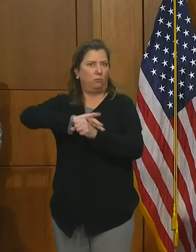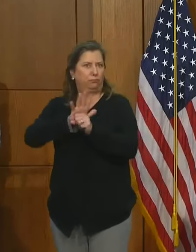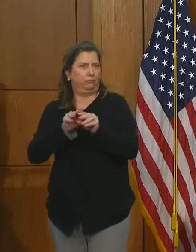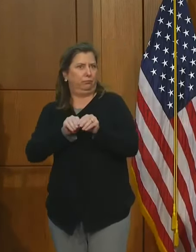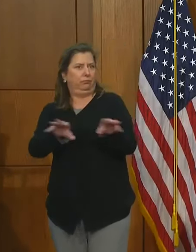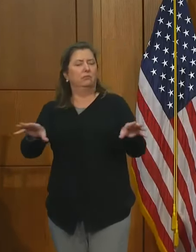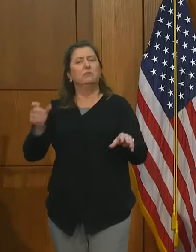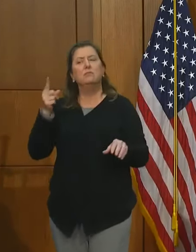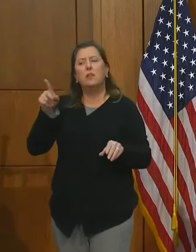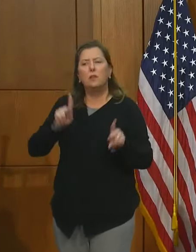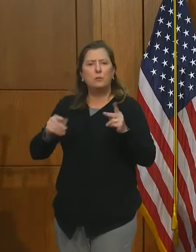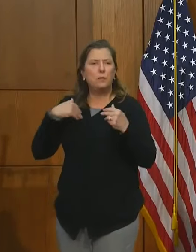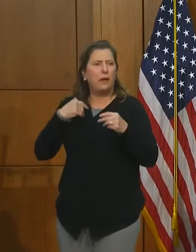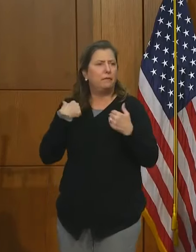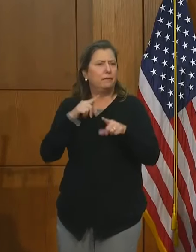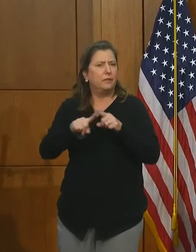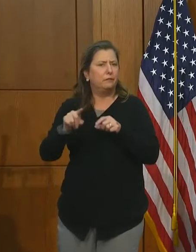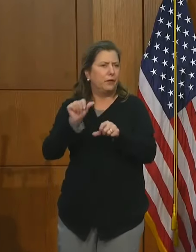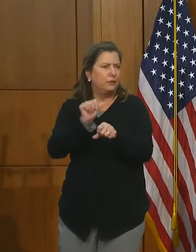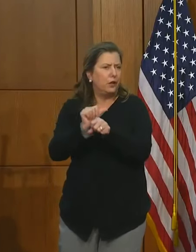have multiple roles, but that's